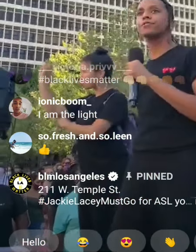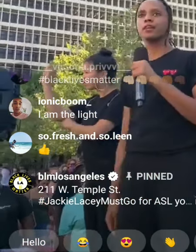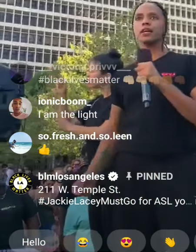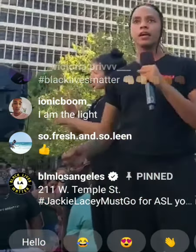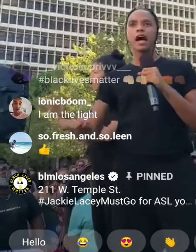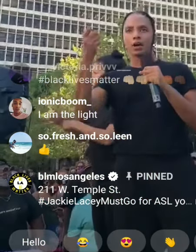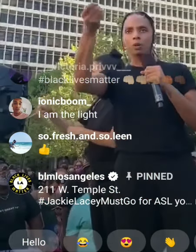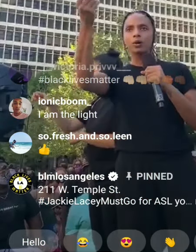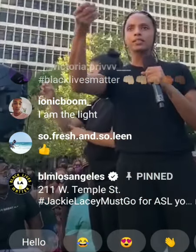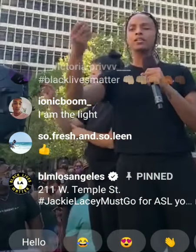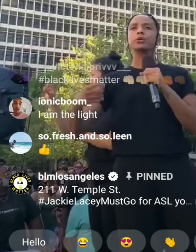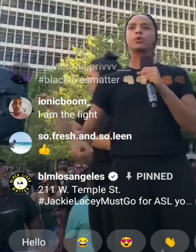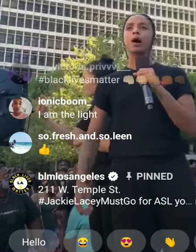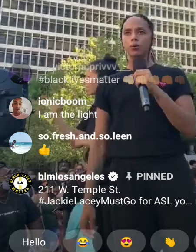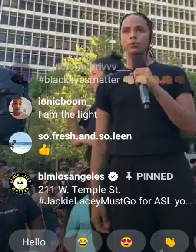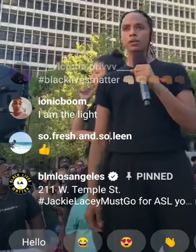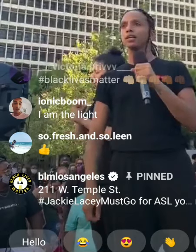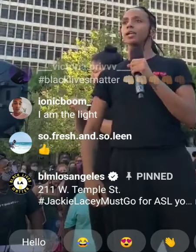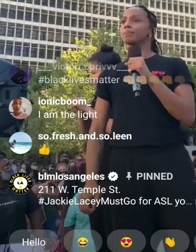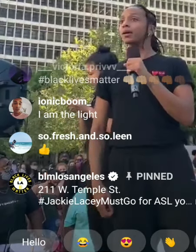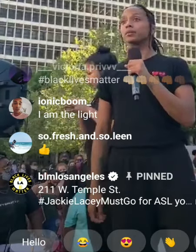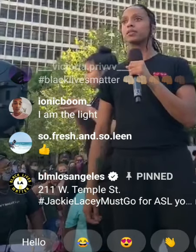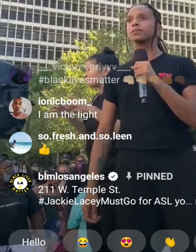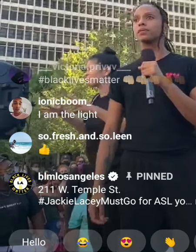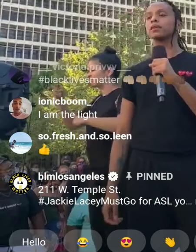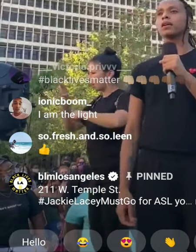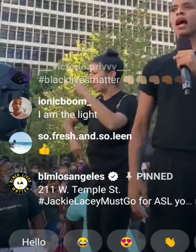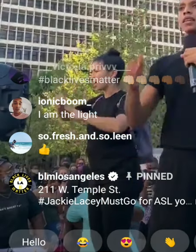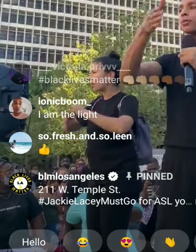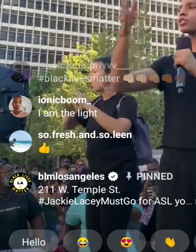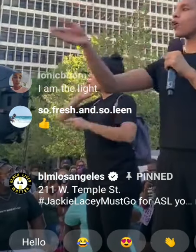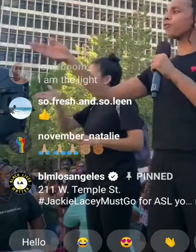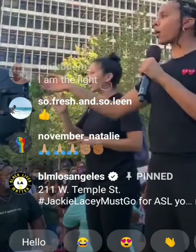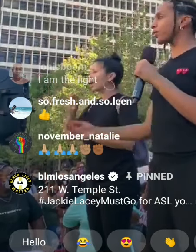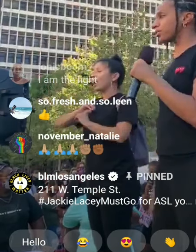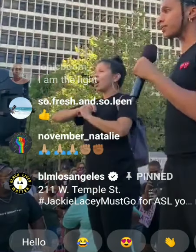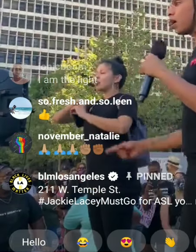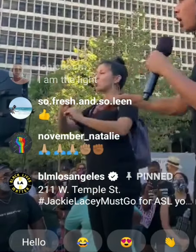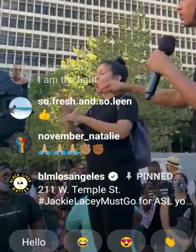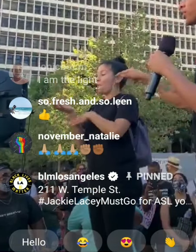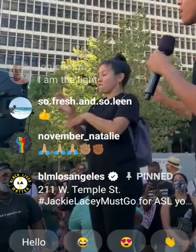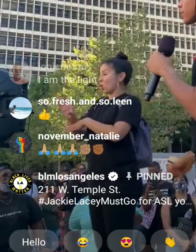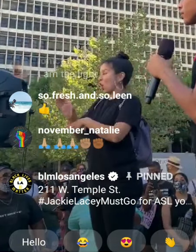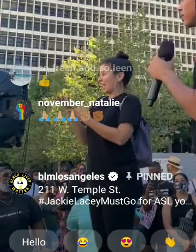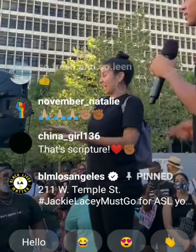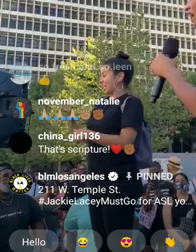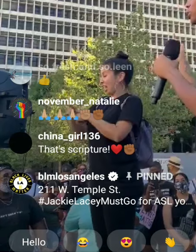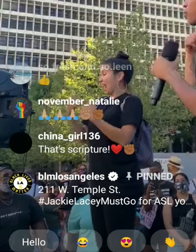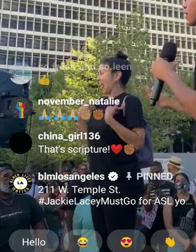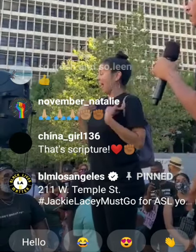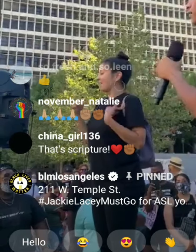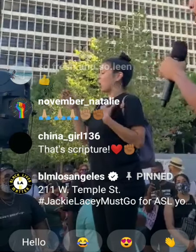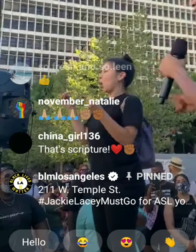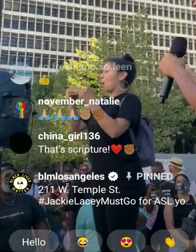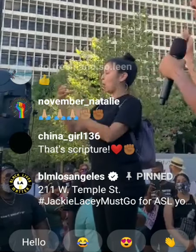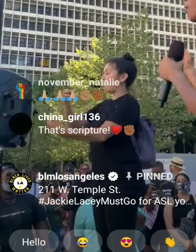and the liberators of the living, the bricklayers of the revolution. And remember that in order to have the revolution, we need to have the revelation of